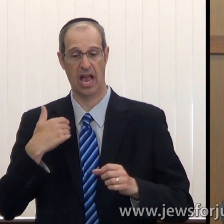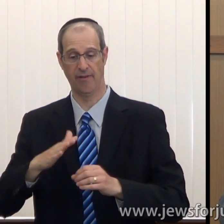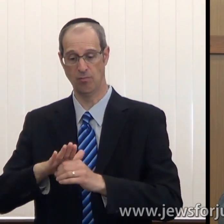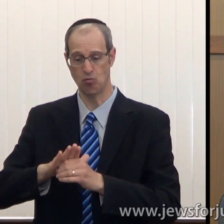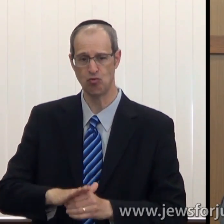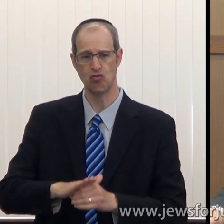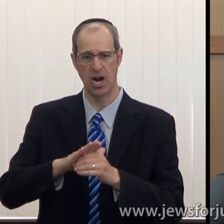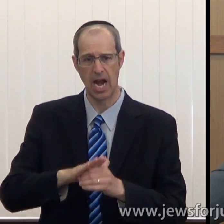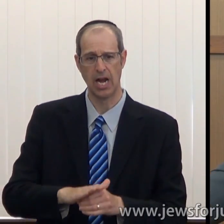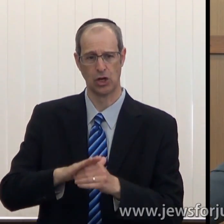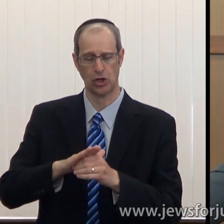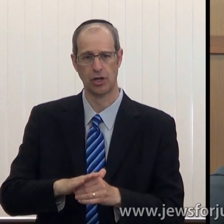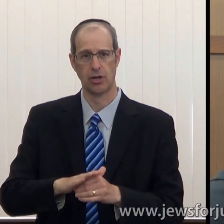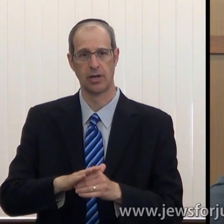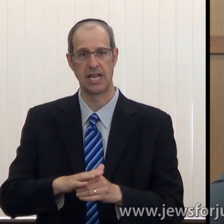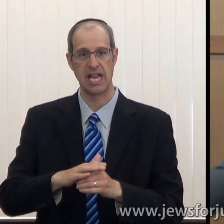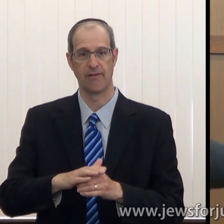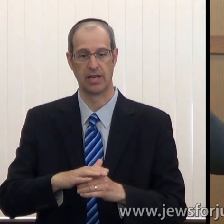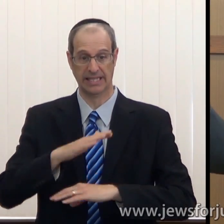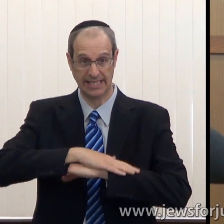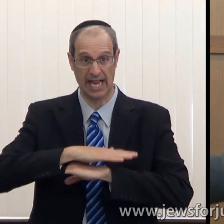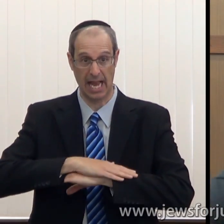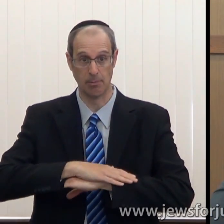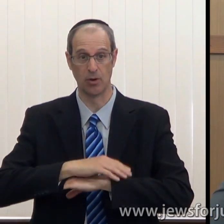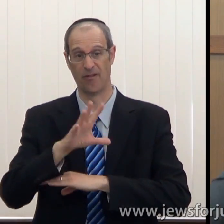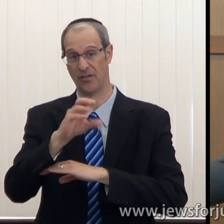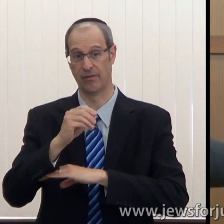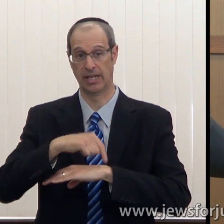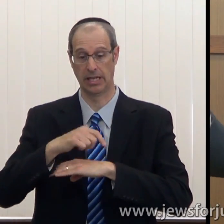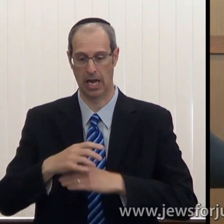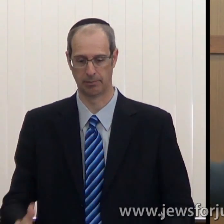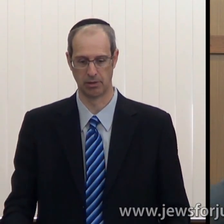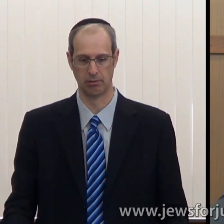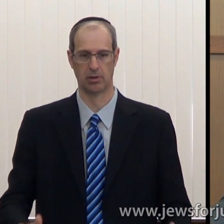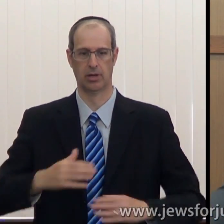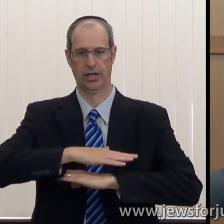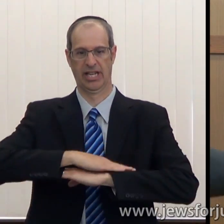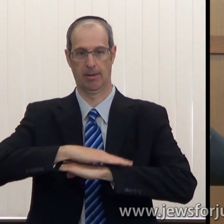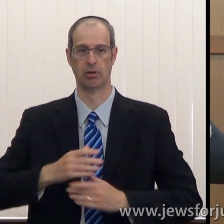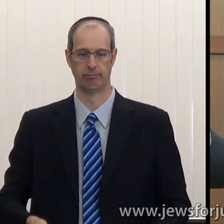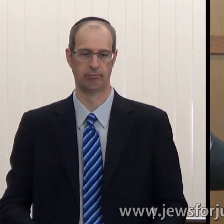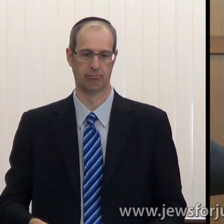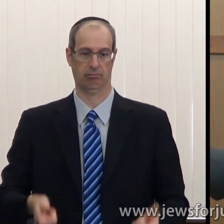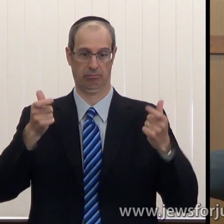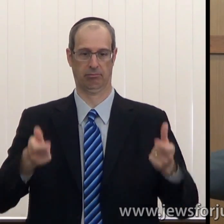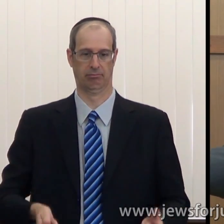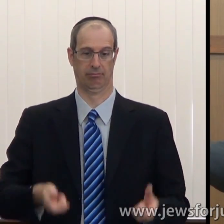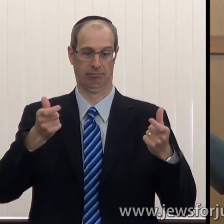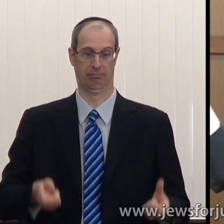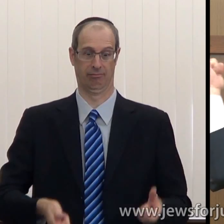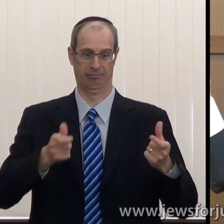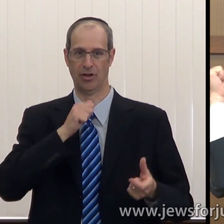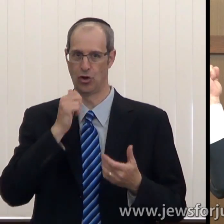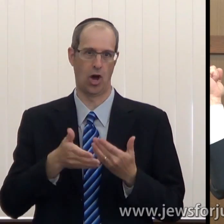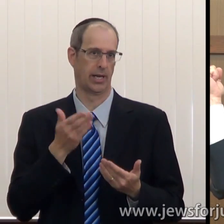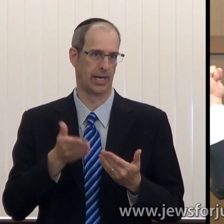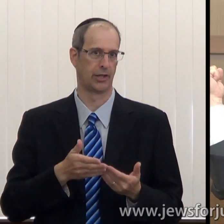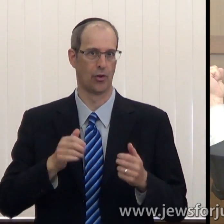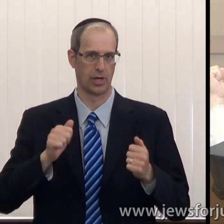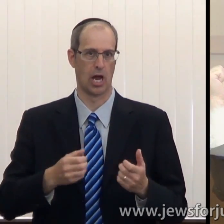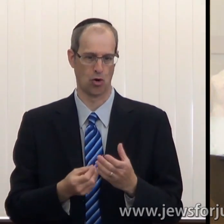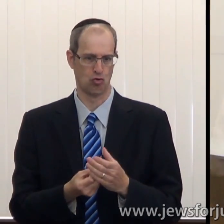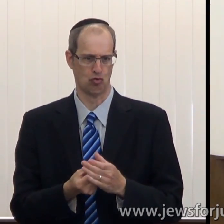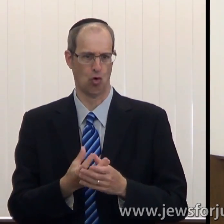resistance. So if you picked up the table 50 times, that's not so easy. Then you would grow your